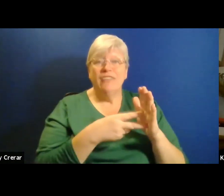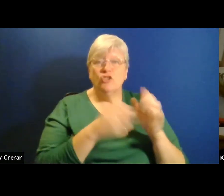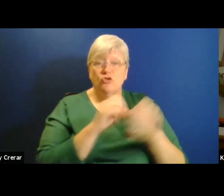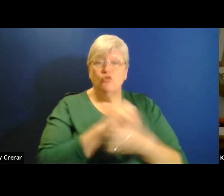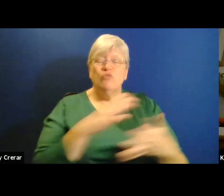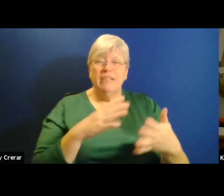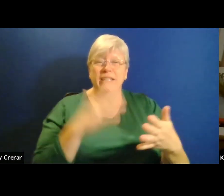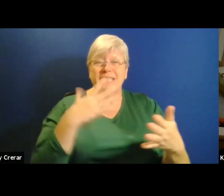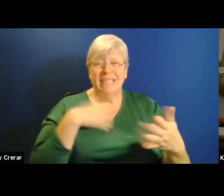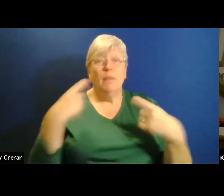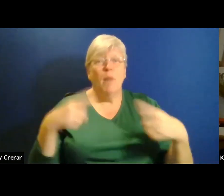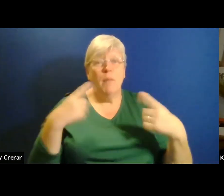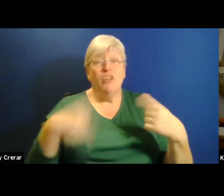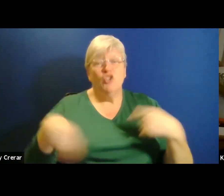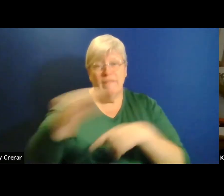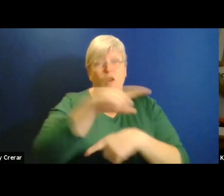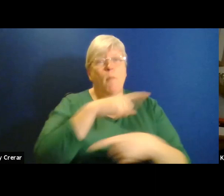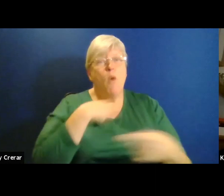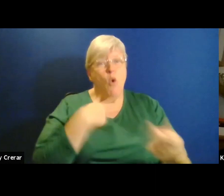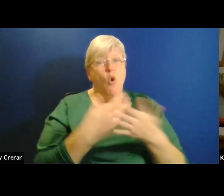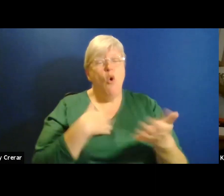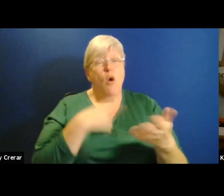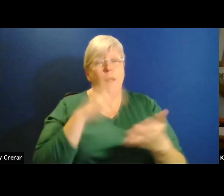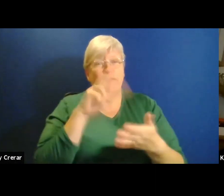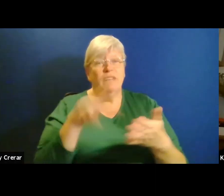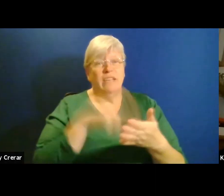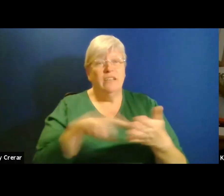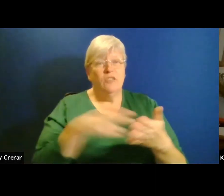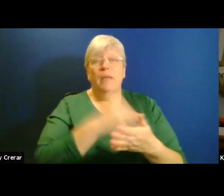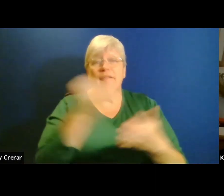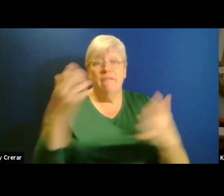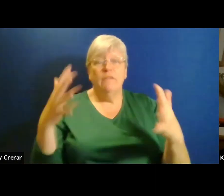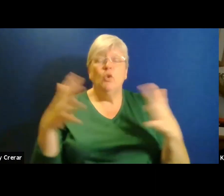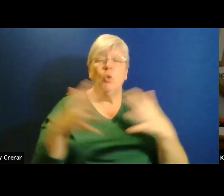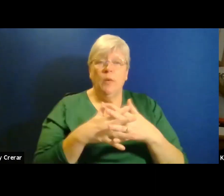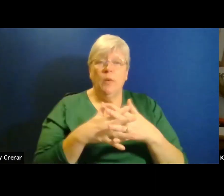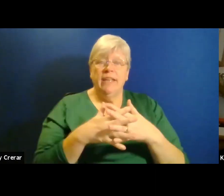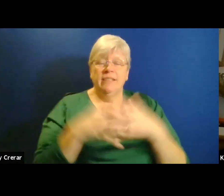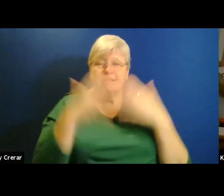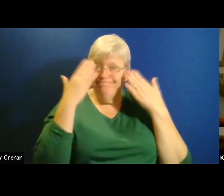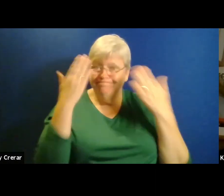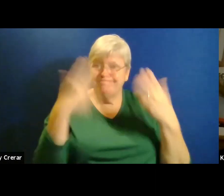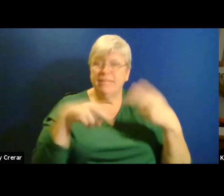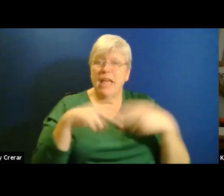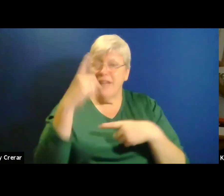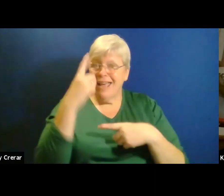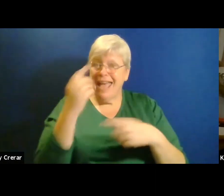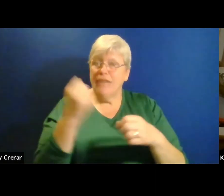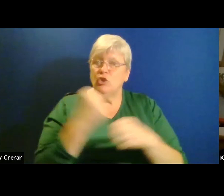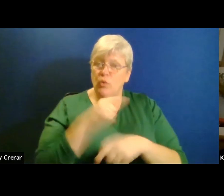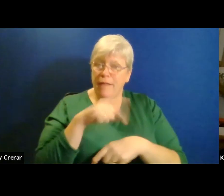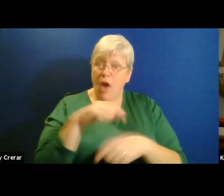speakers about whether they would like to release it, and that would take a few weeks. So we don't know yet if we will be able to share that with